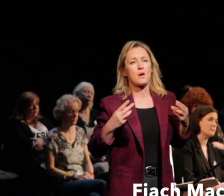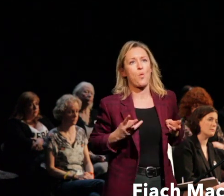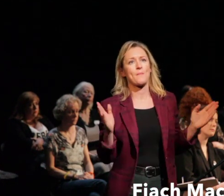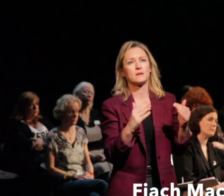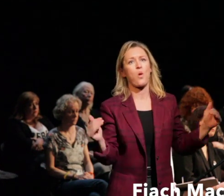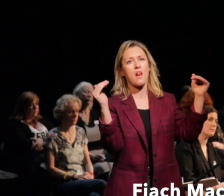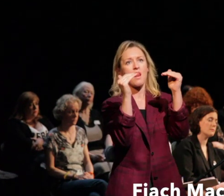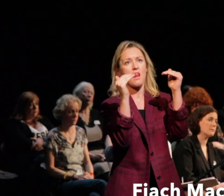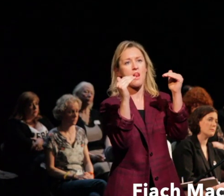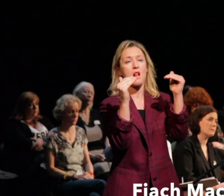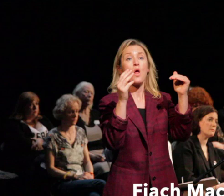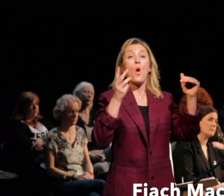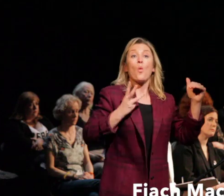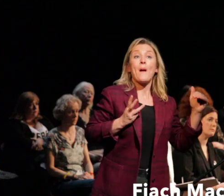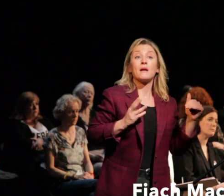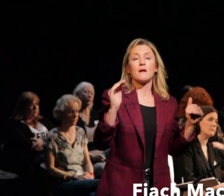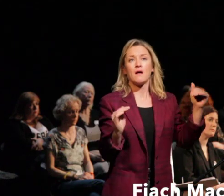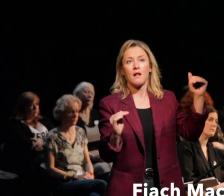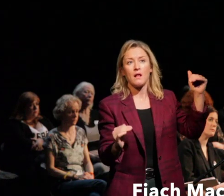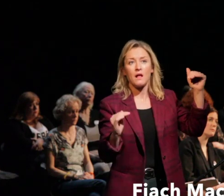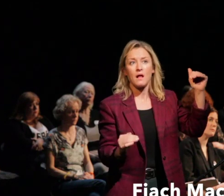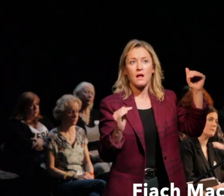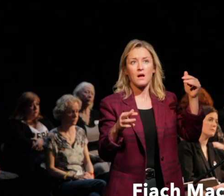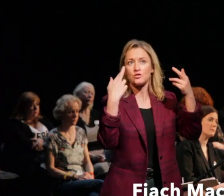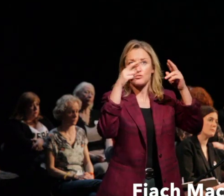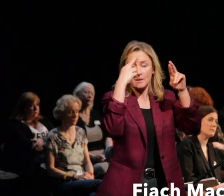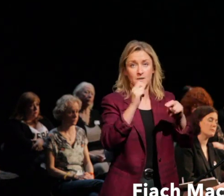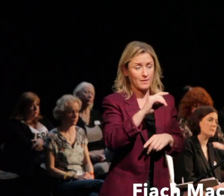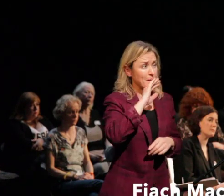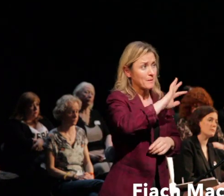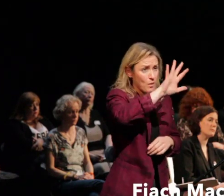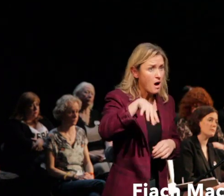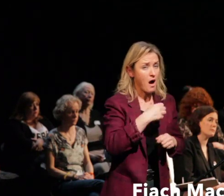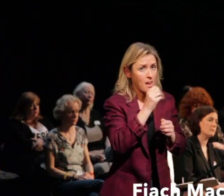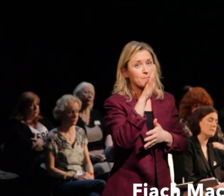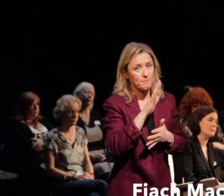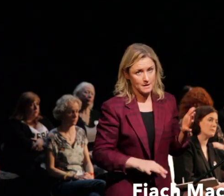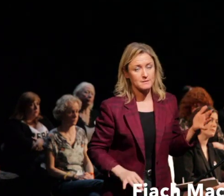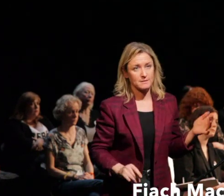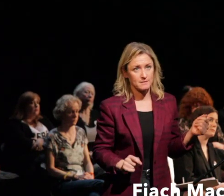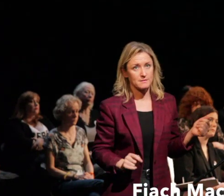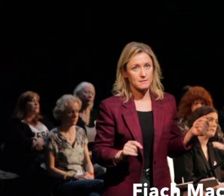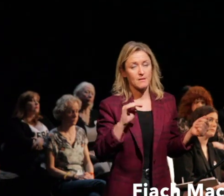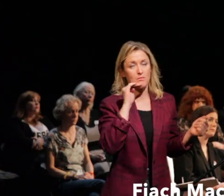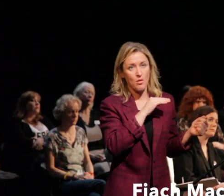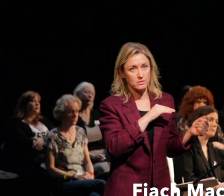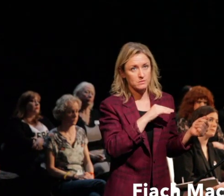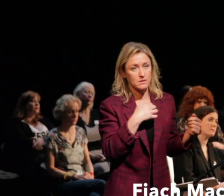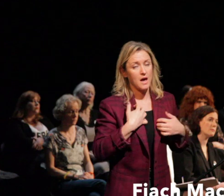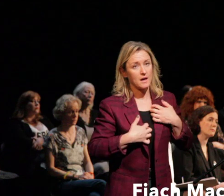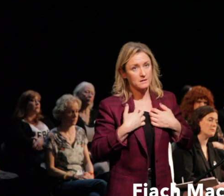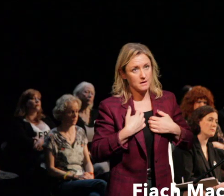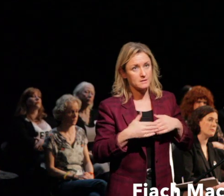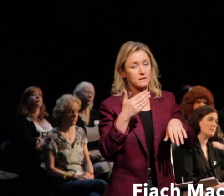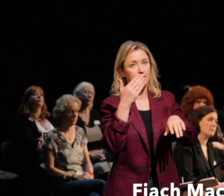As long as female artists continue to be underrepresented in Irish theatre, we're all missing out on important and exciting